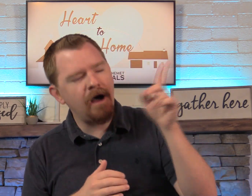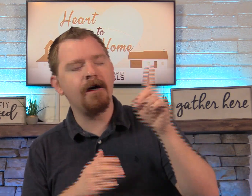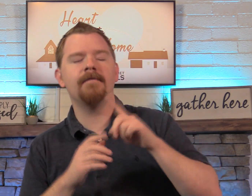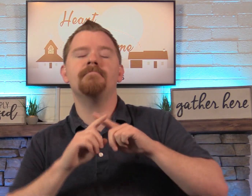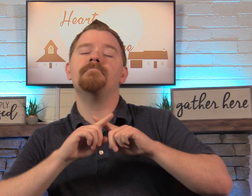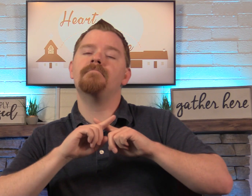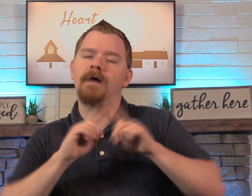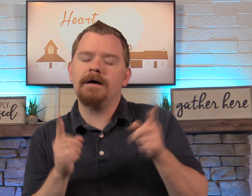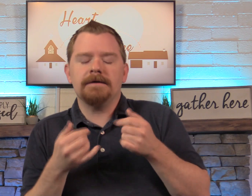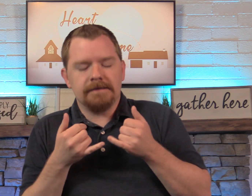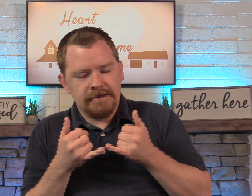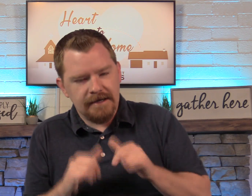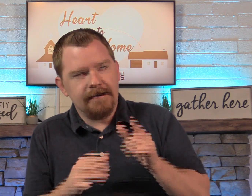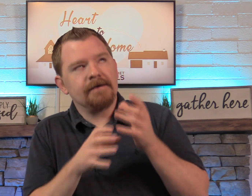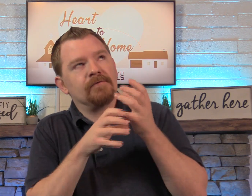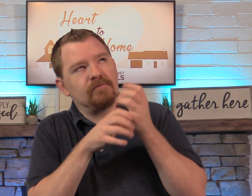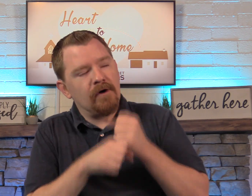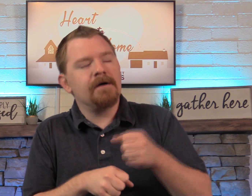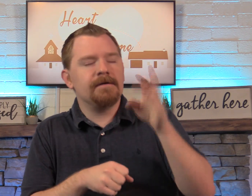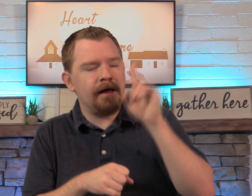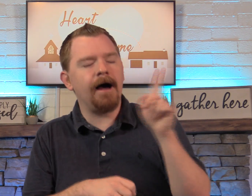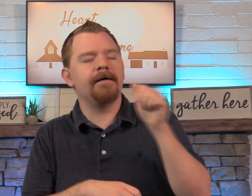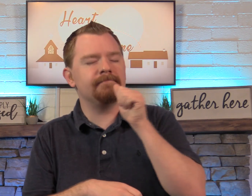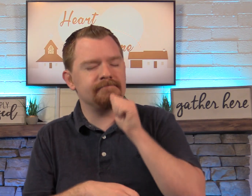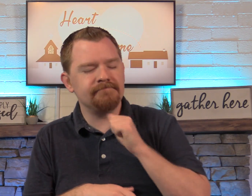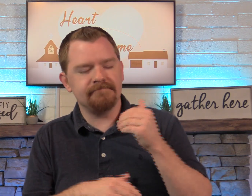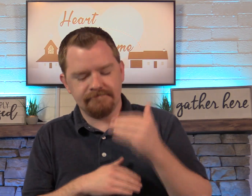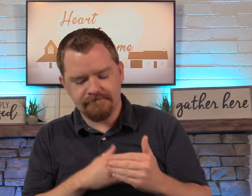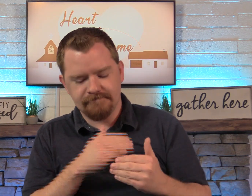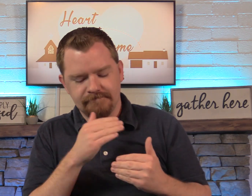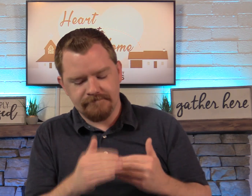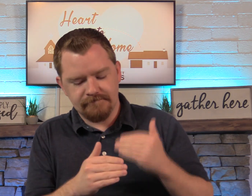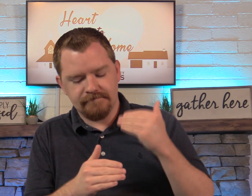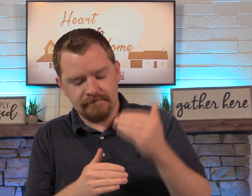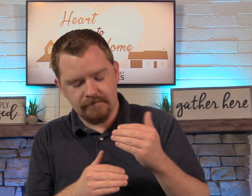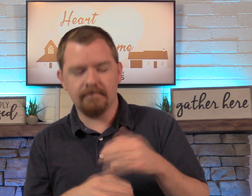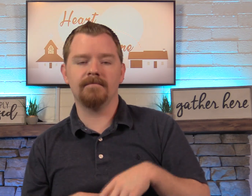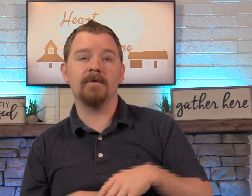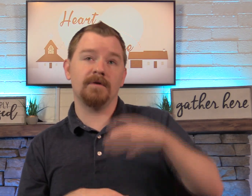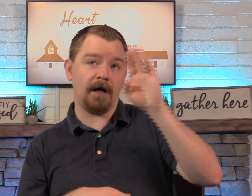She was angry with God and frustrated with him because she couldn't have babies.